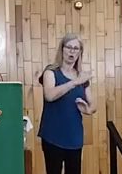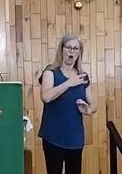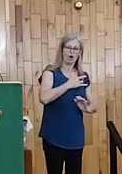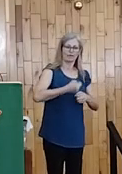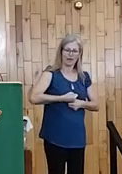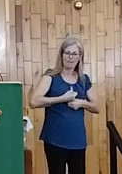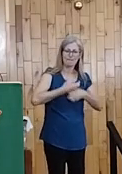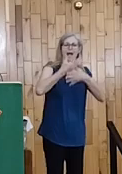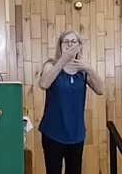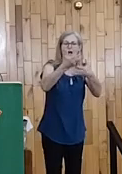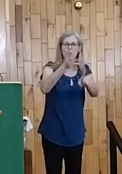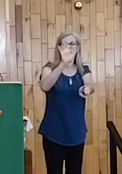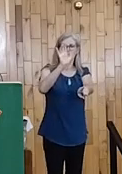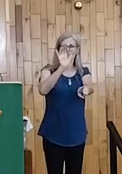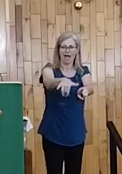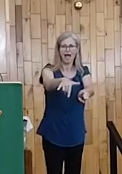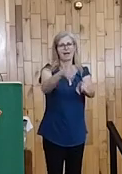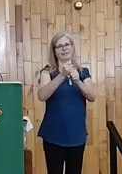are what defile.